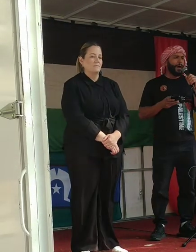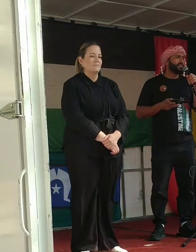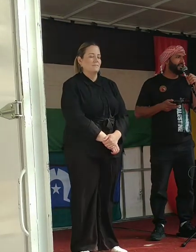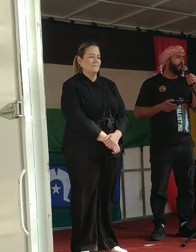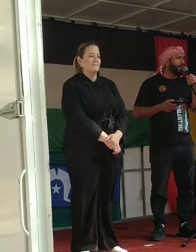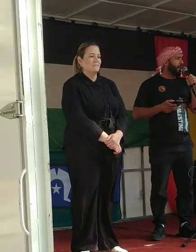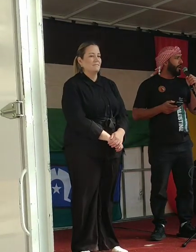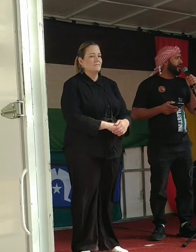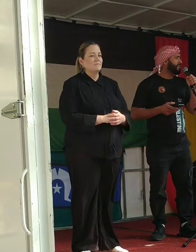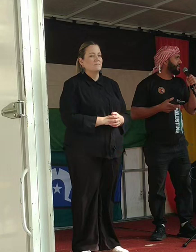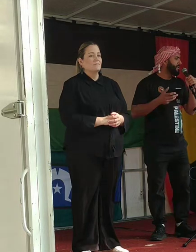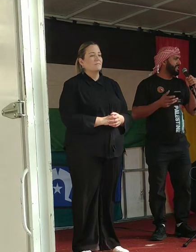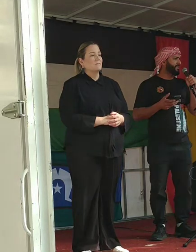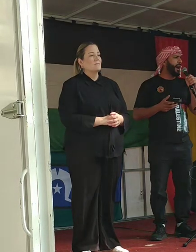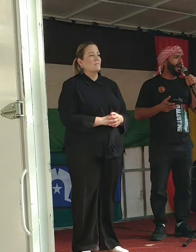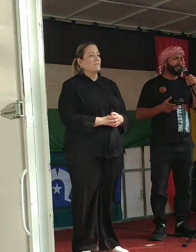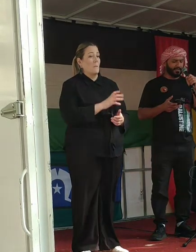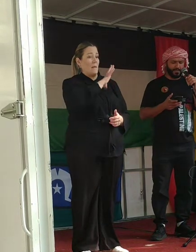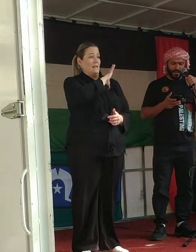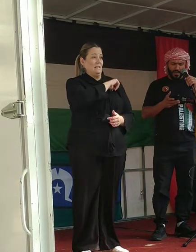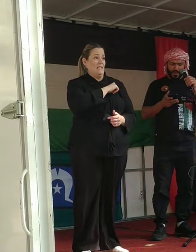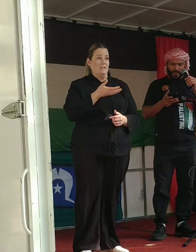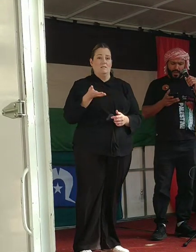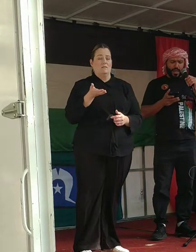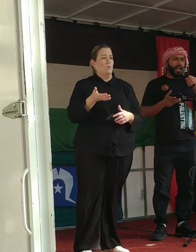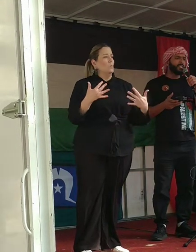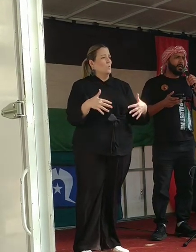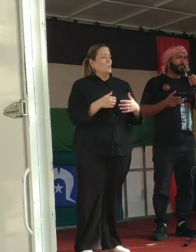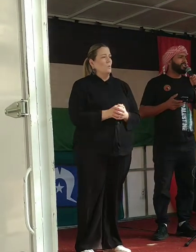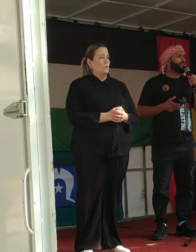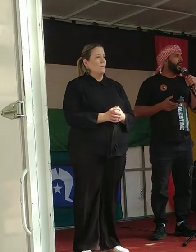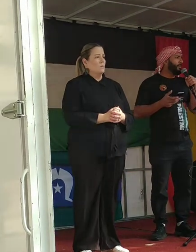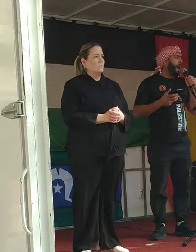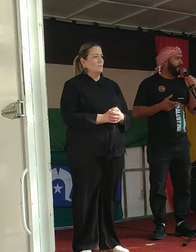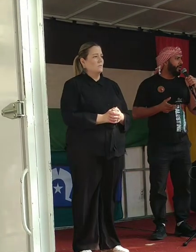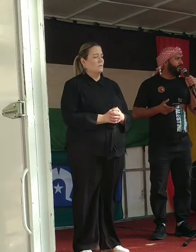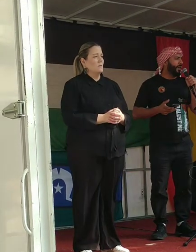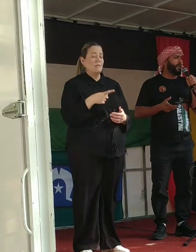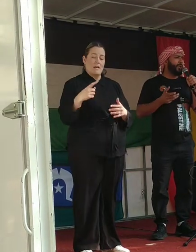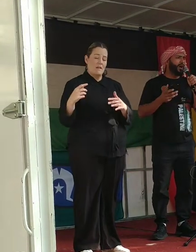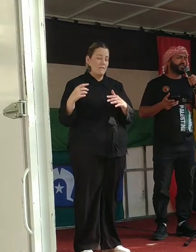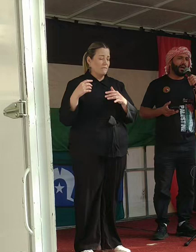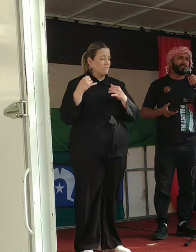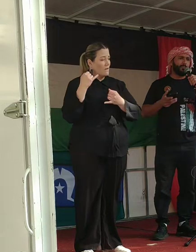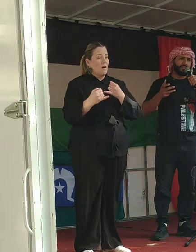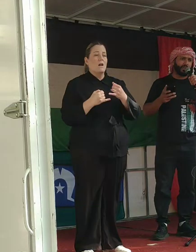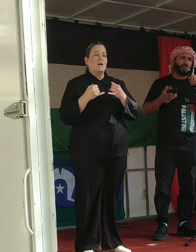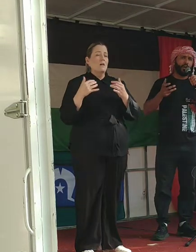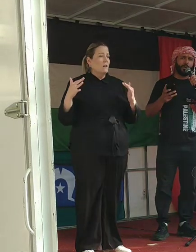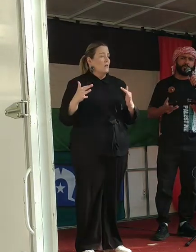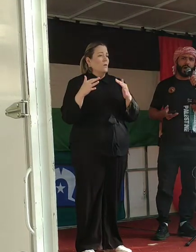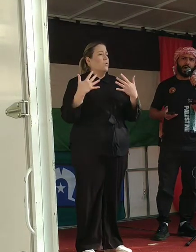The Palestinian cause, this fight, is a blistering battle for the most